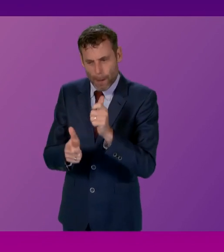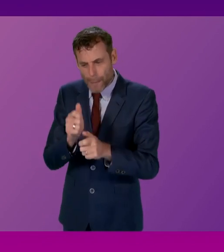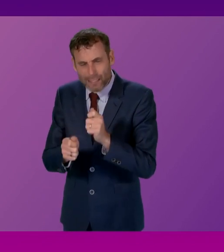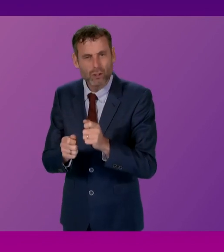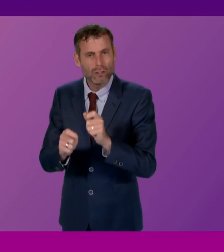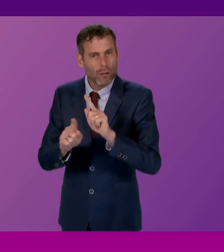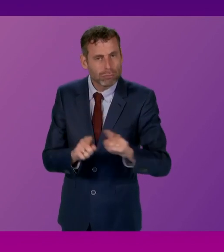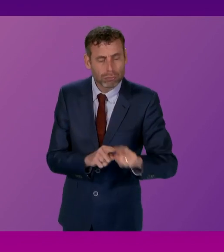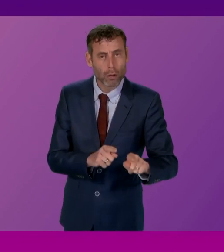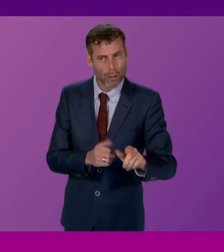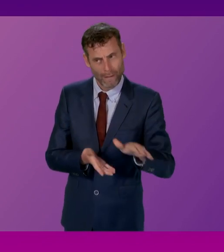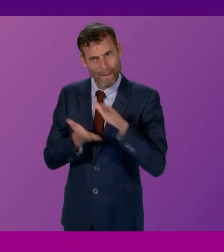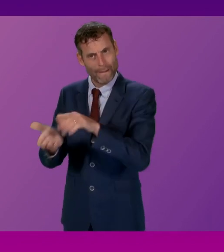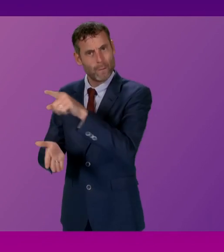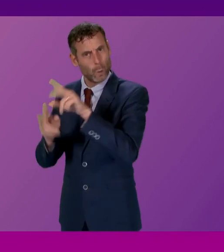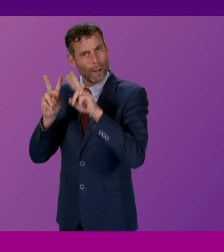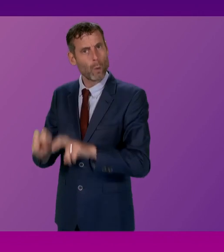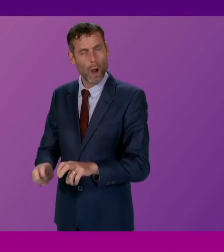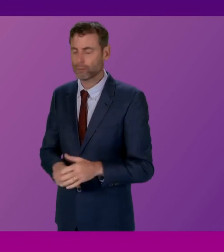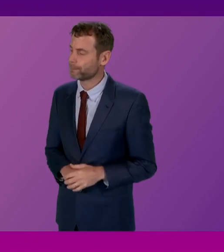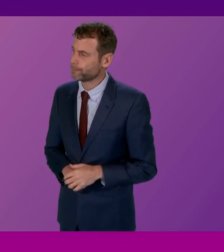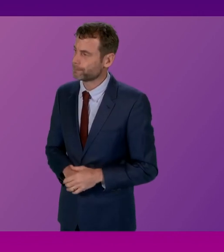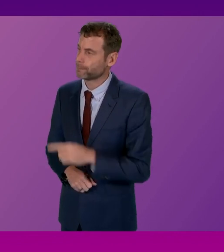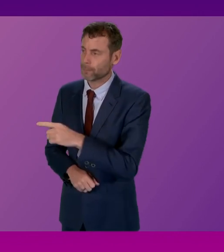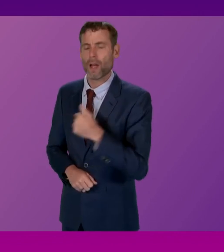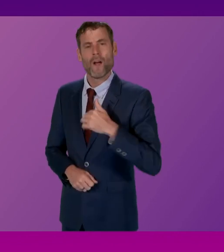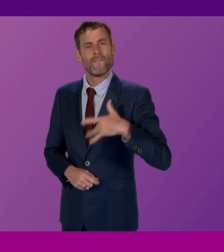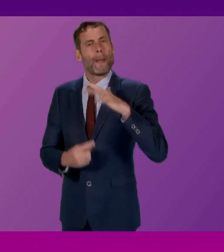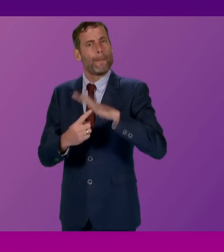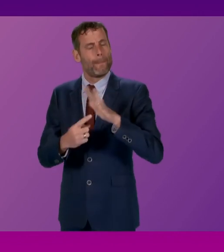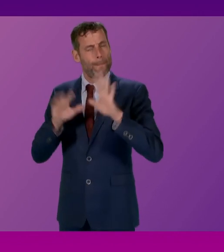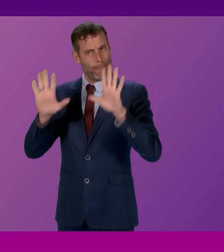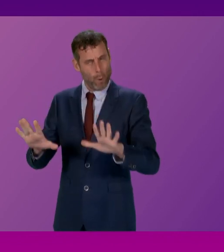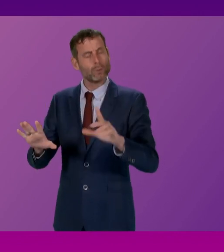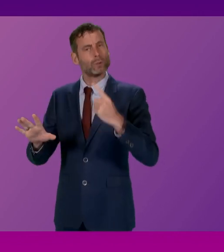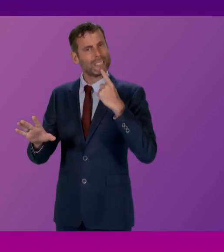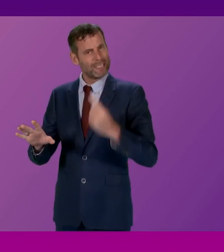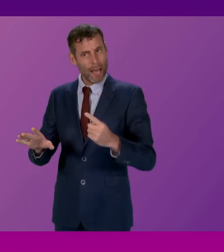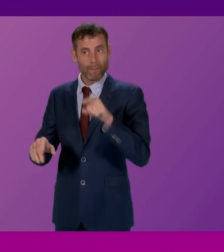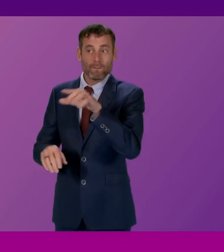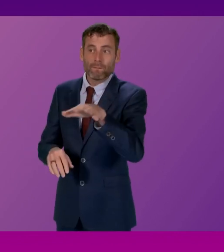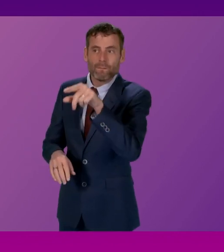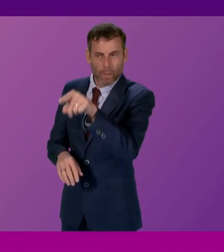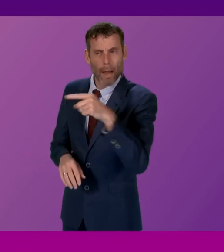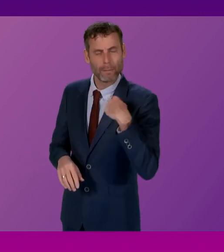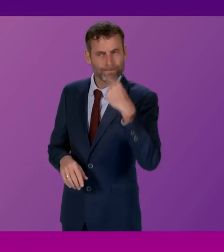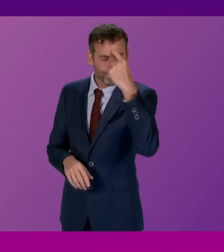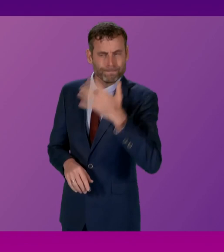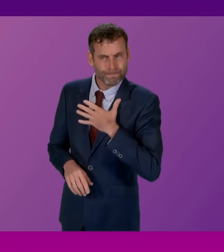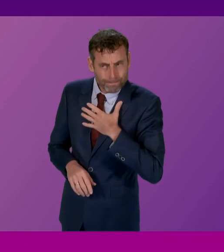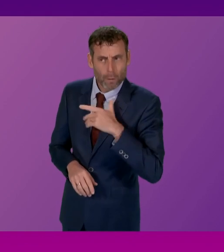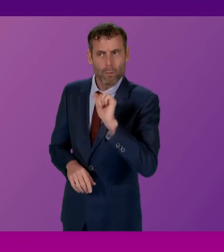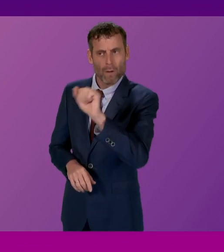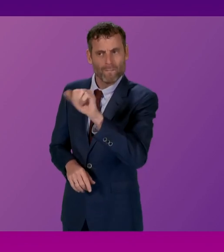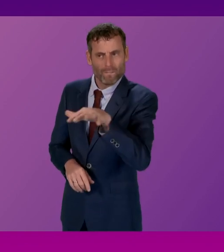first and foremost that my thoughts continue to remain with all those families that have been bereaved by COVID and affected by COVID. This government will